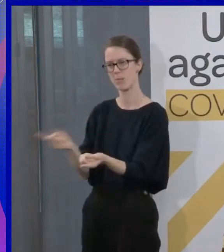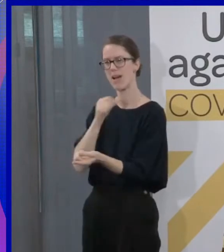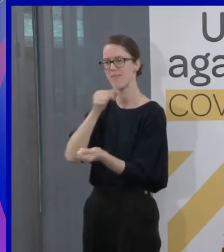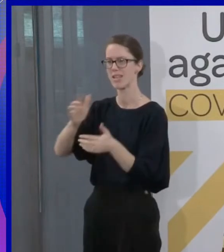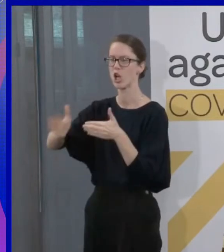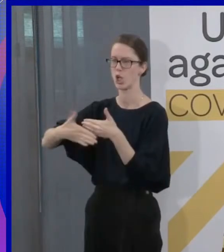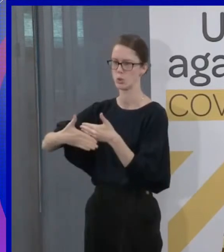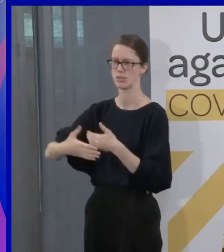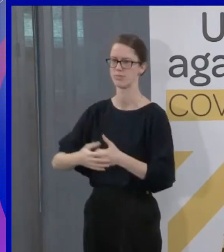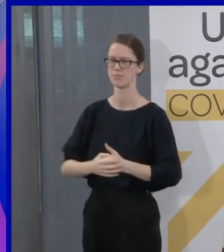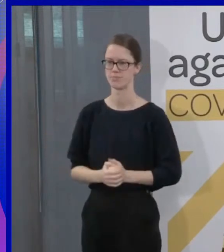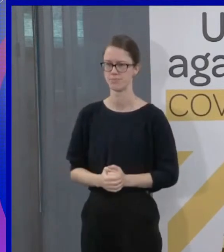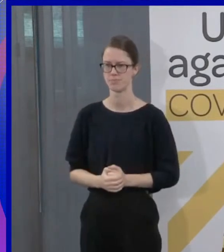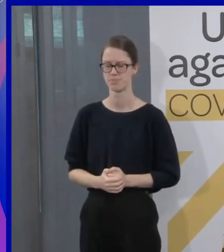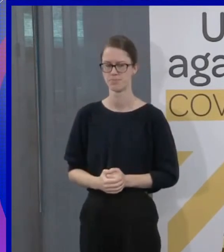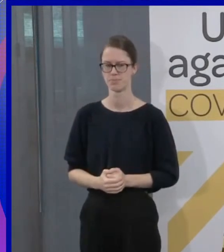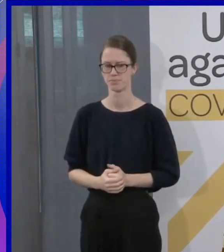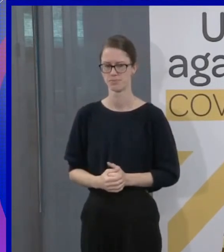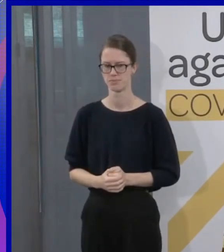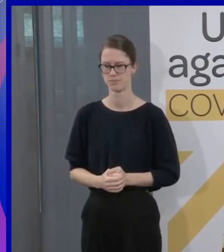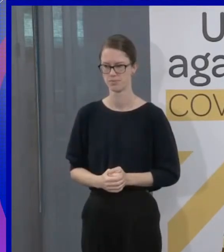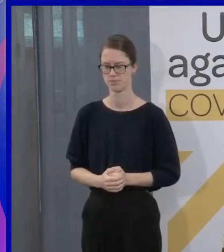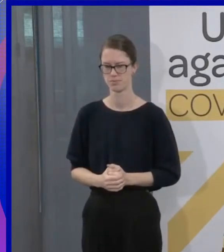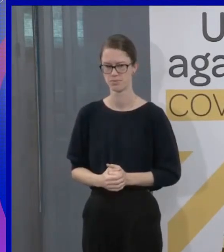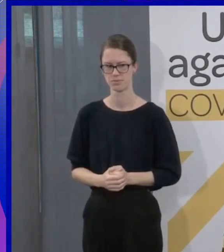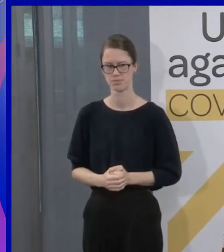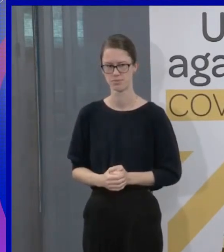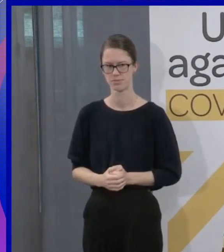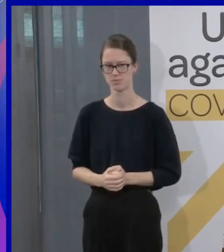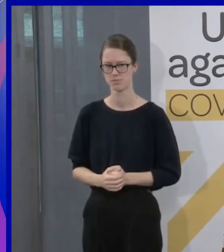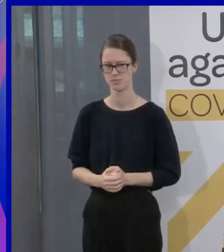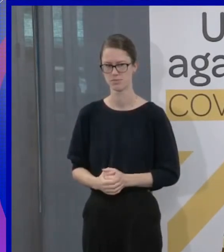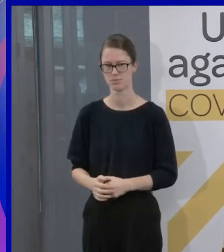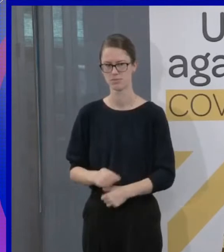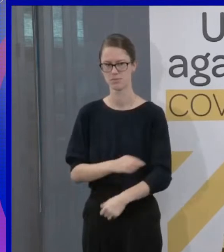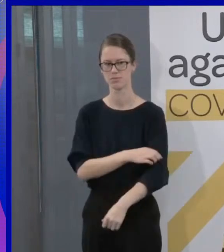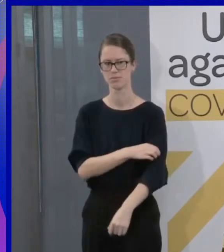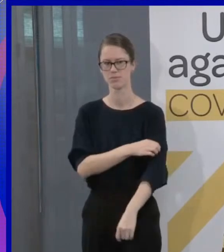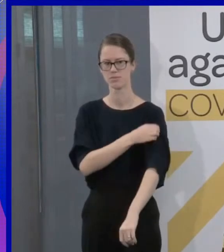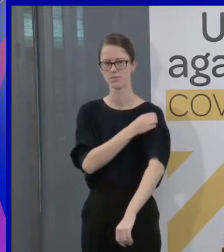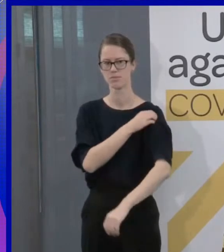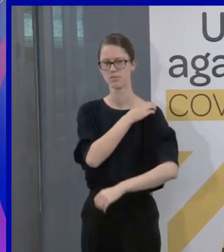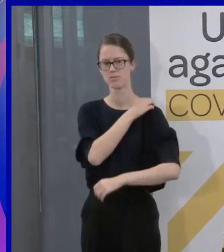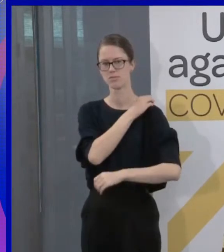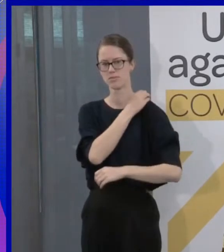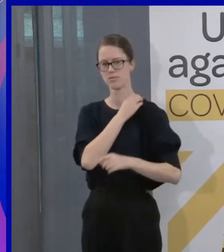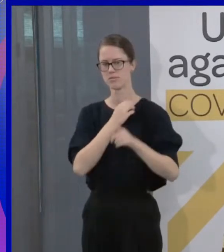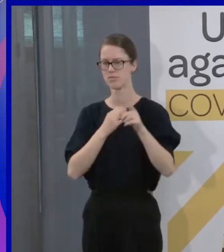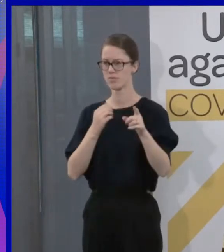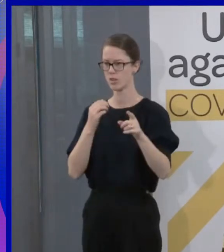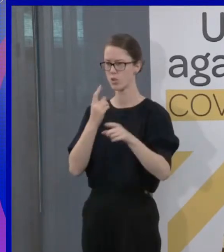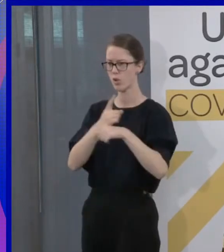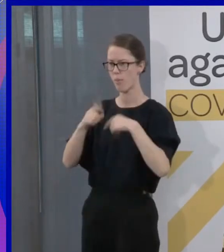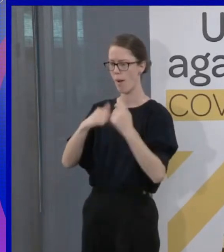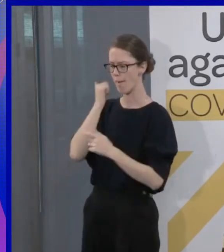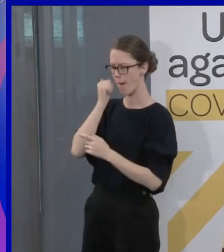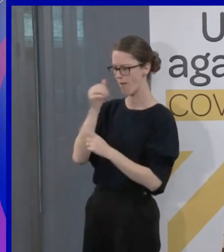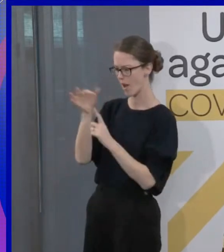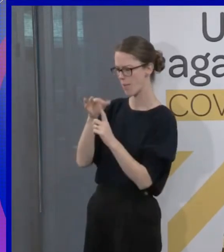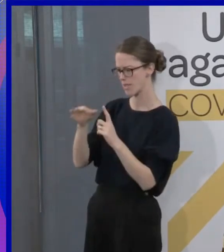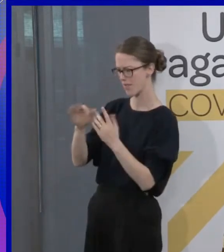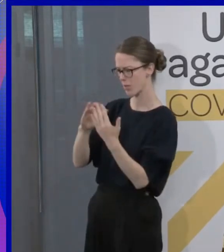be really challenged by that, by the alert levels. Sorry. Knowing that there's a lot of fear and anxiety building within Māori Pacifica